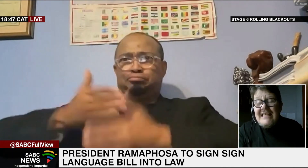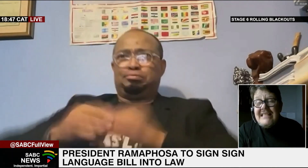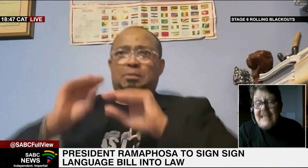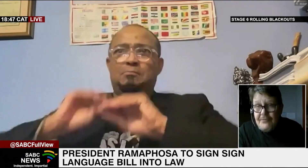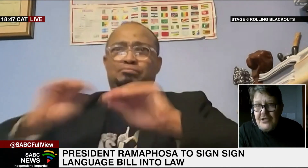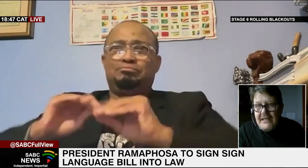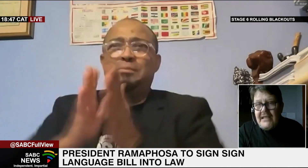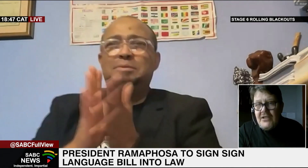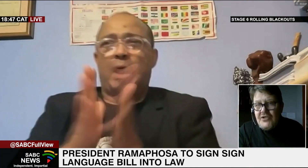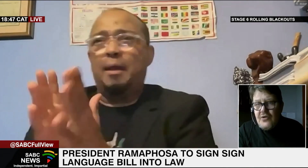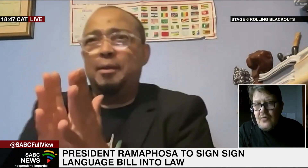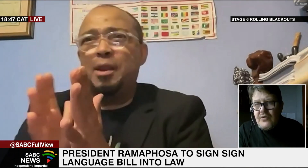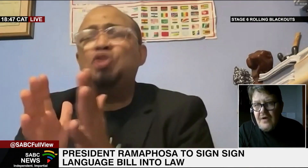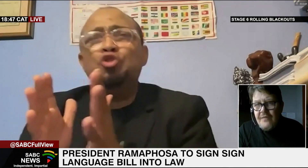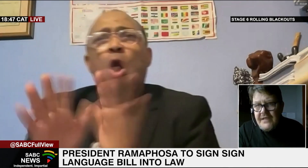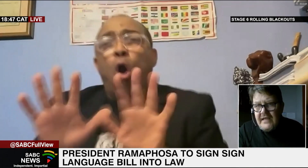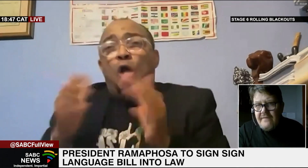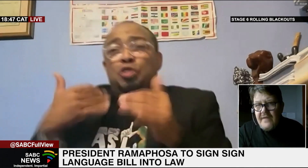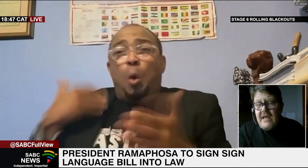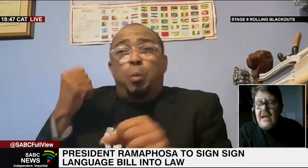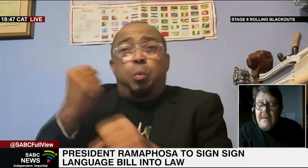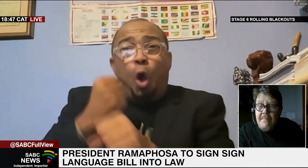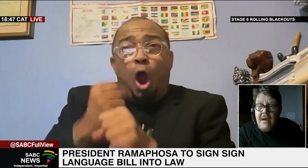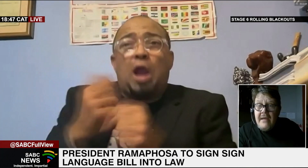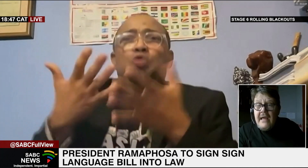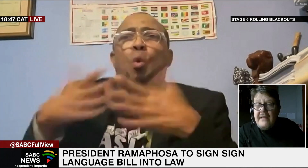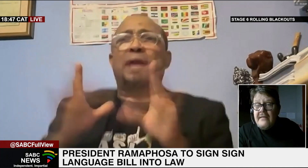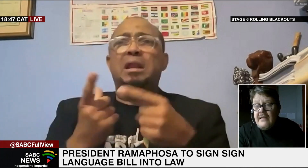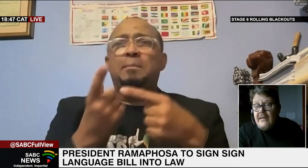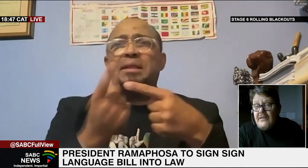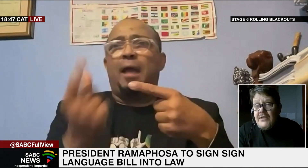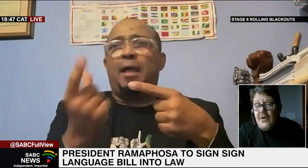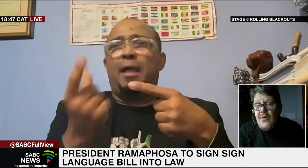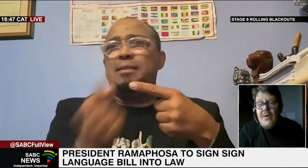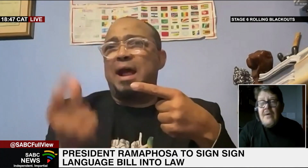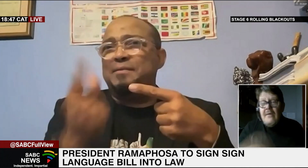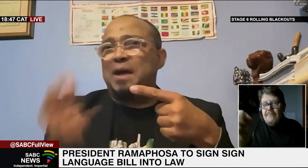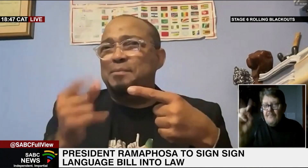Language subject in schools of the deaf. All right.